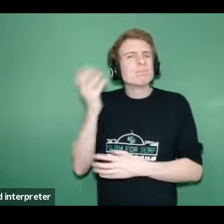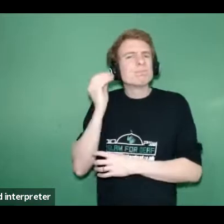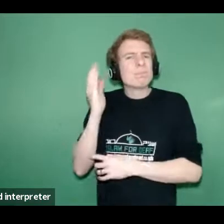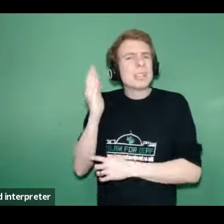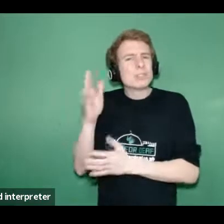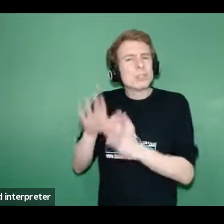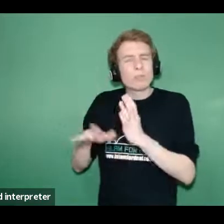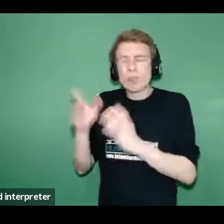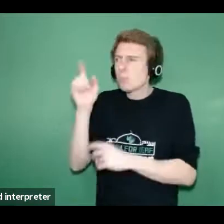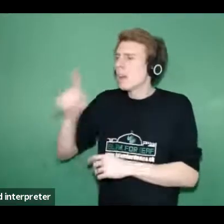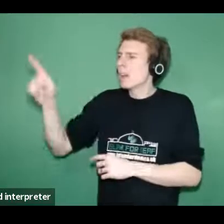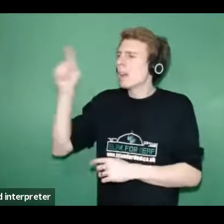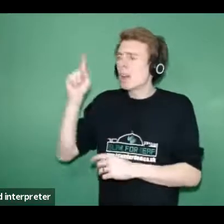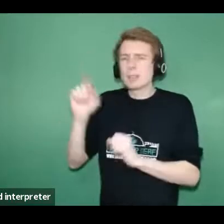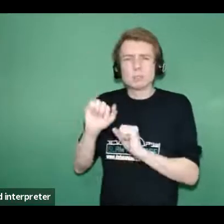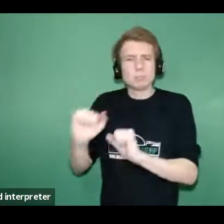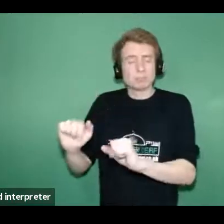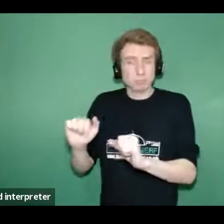this.